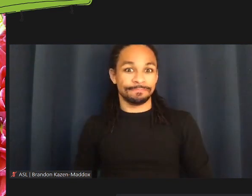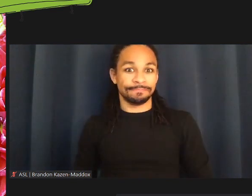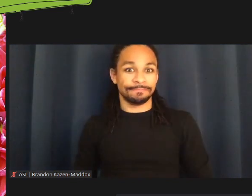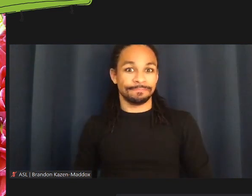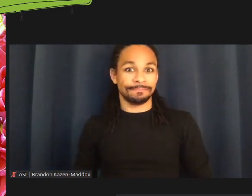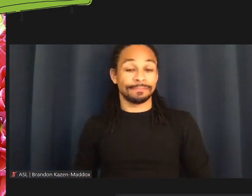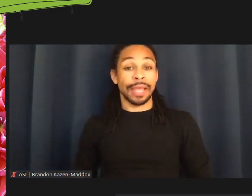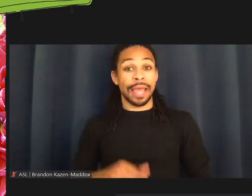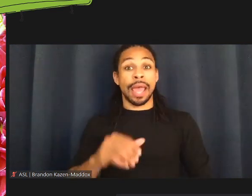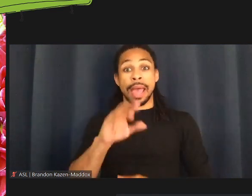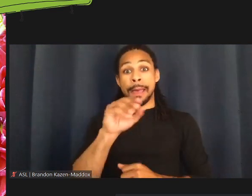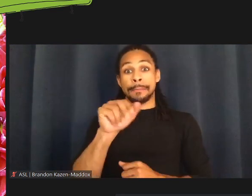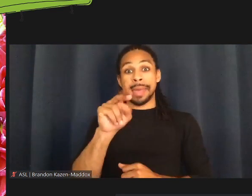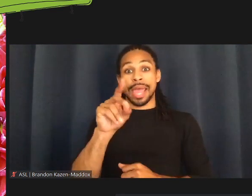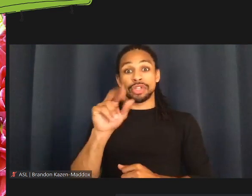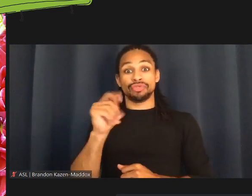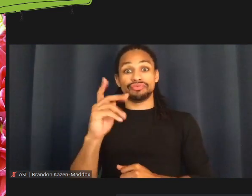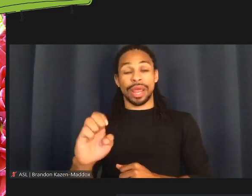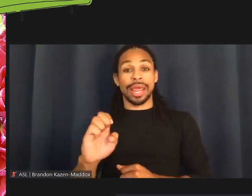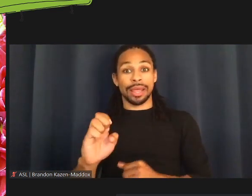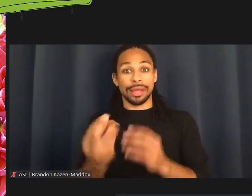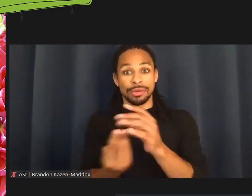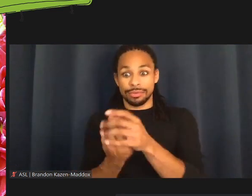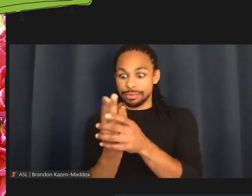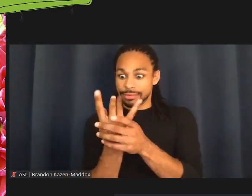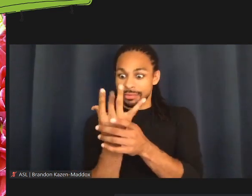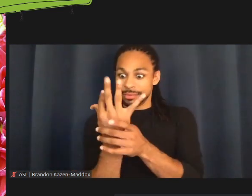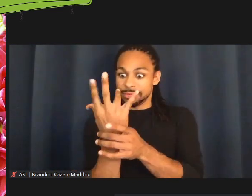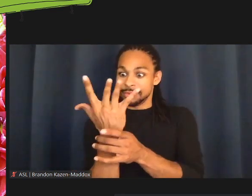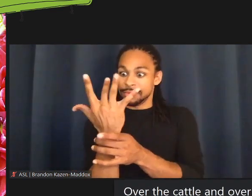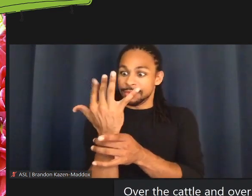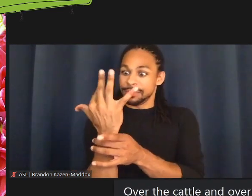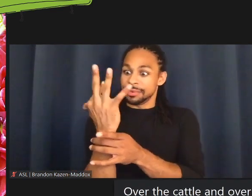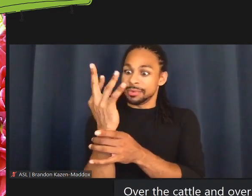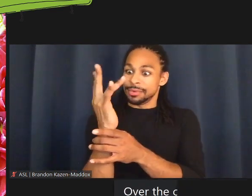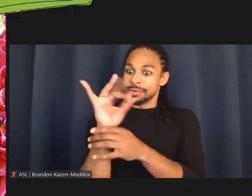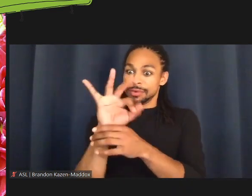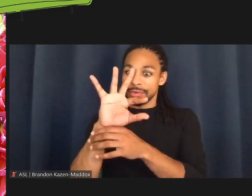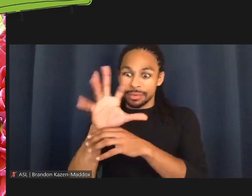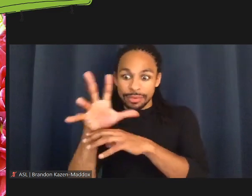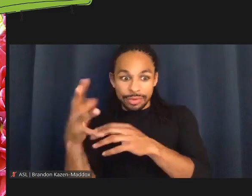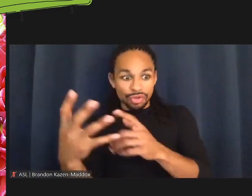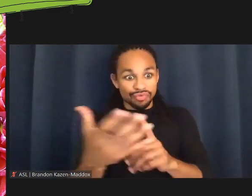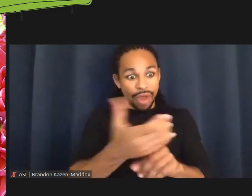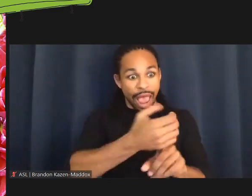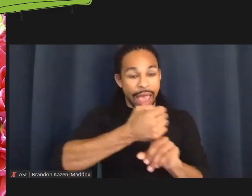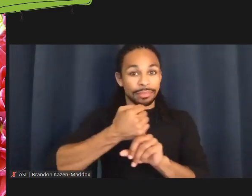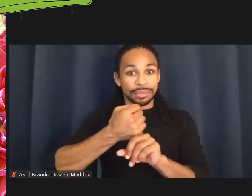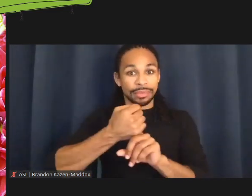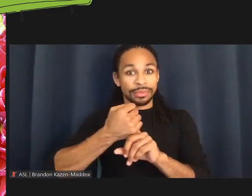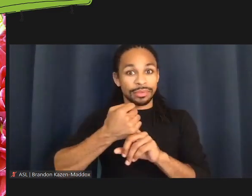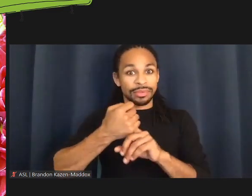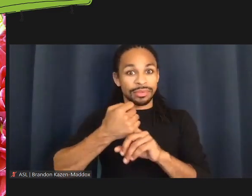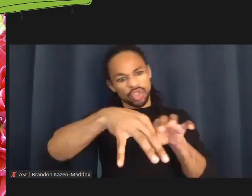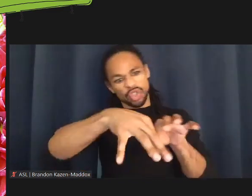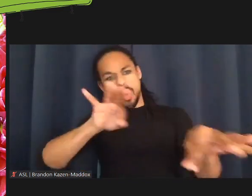A mandrake quickened into greed grab, tore a page from